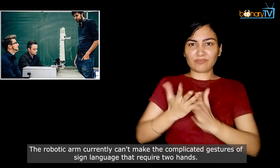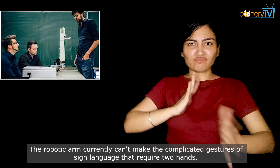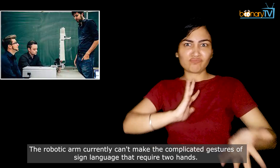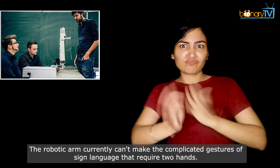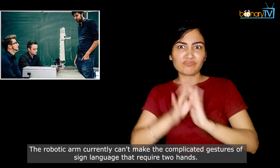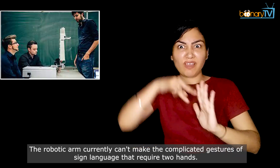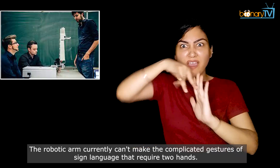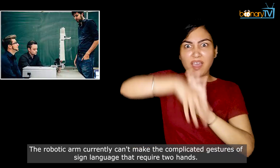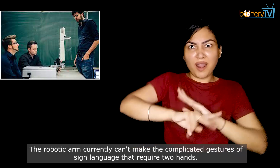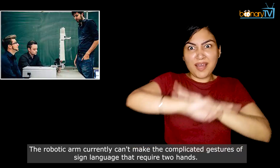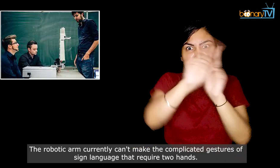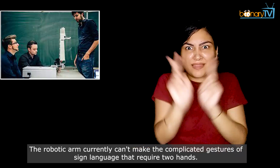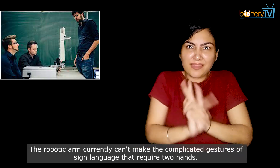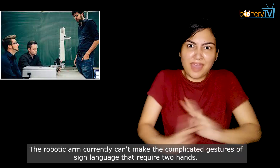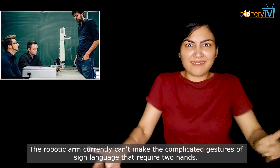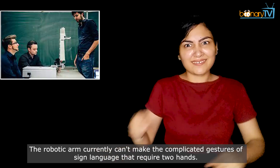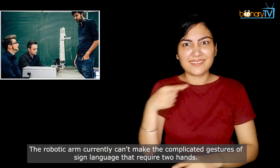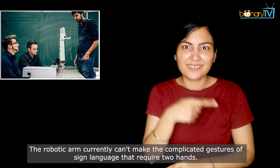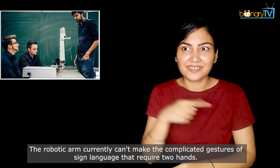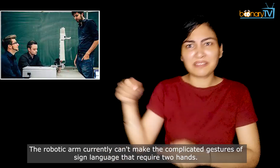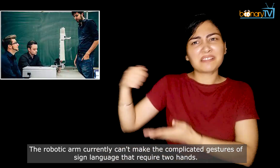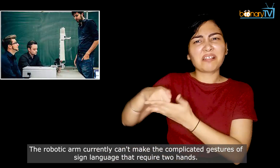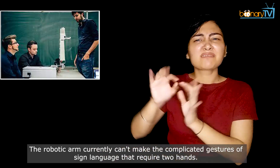require 2 hands.